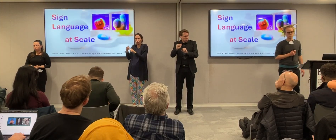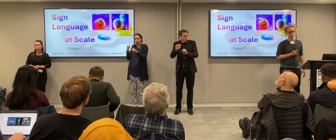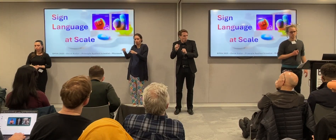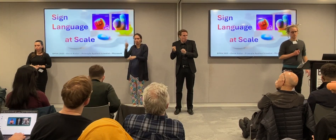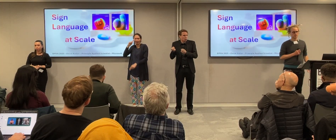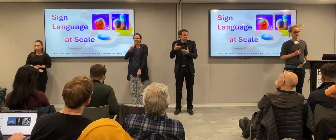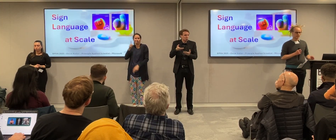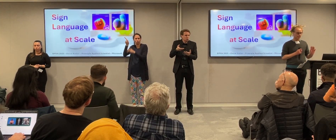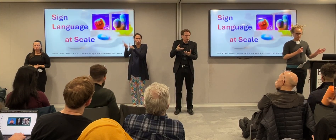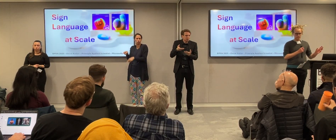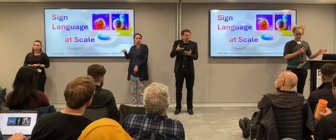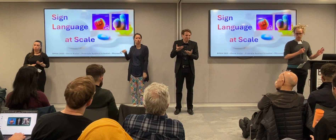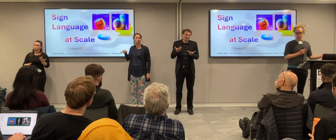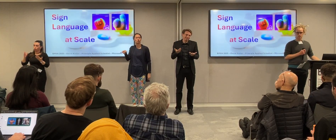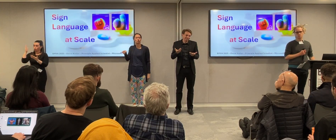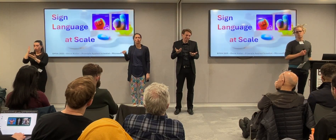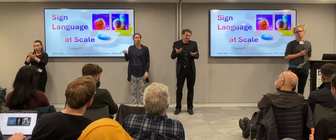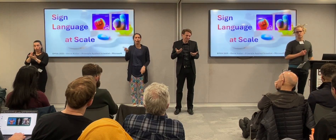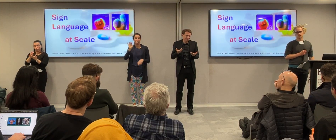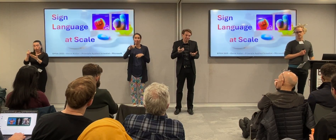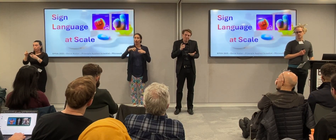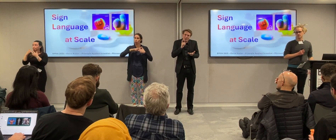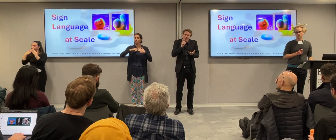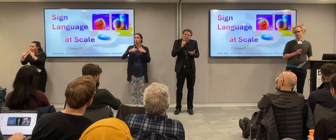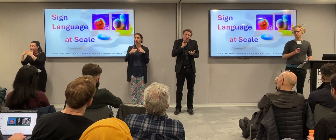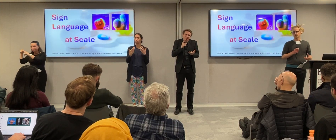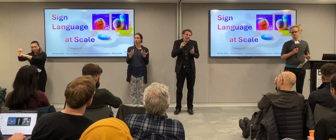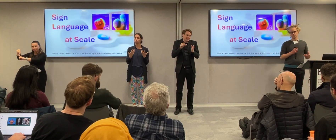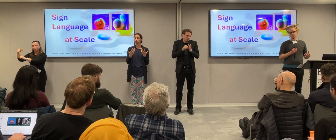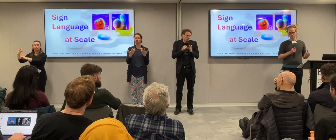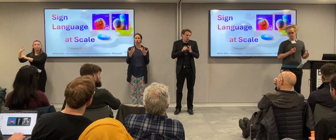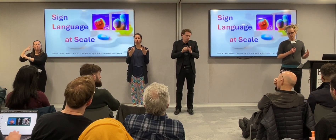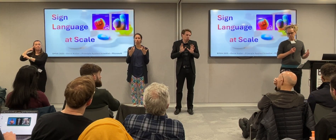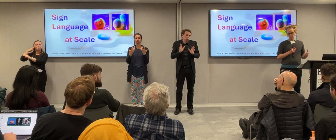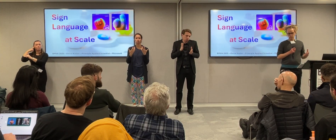deaf person, and that very problem is something that